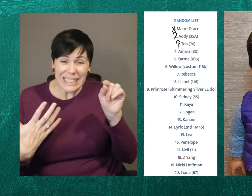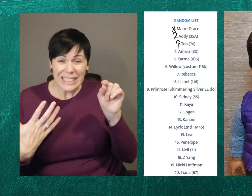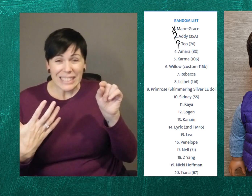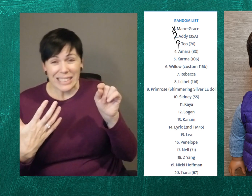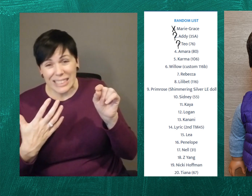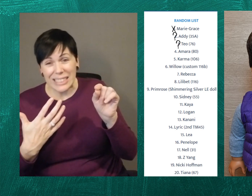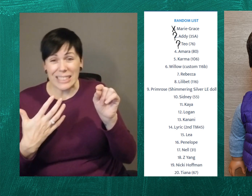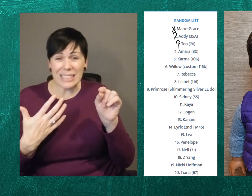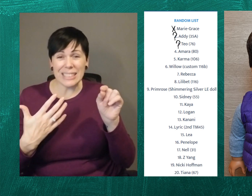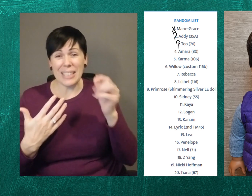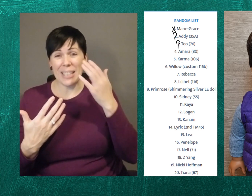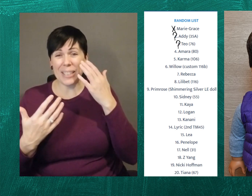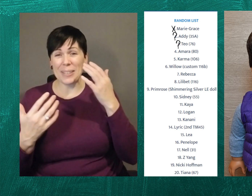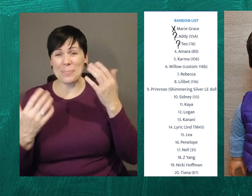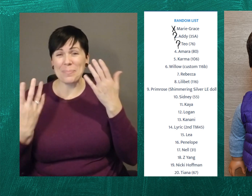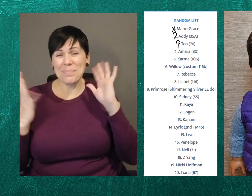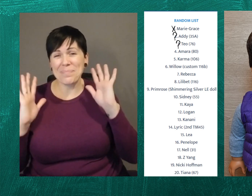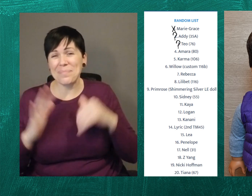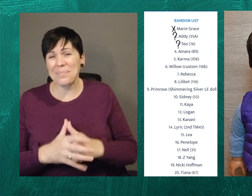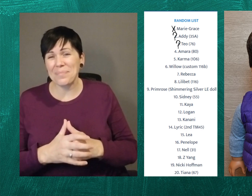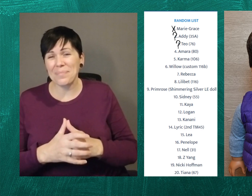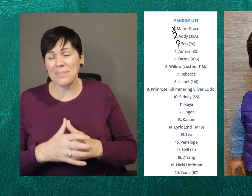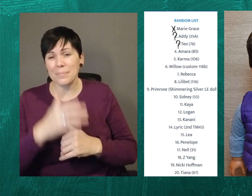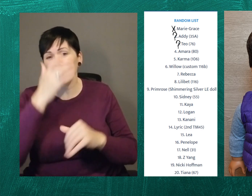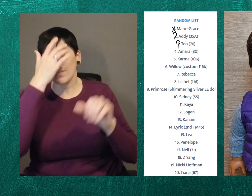know. I don't know if he would make it.